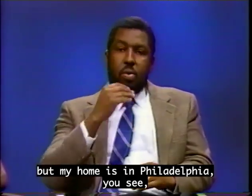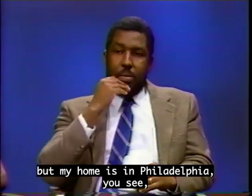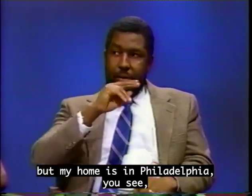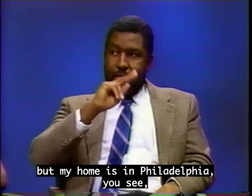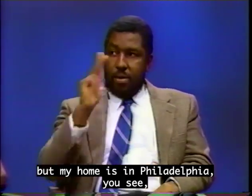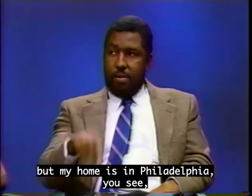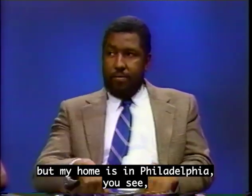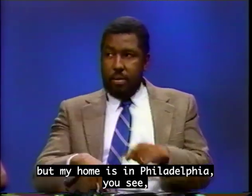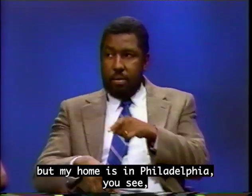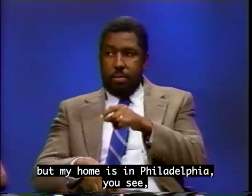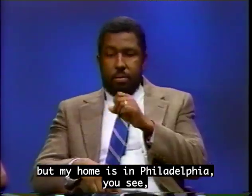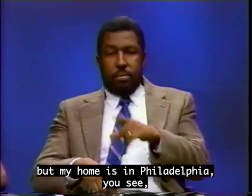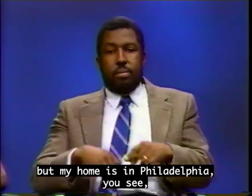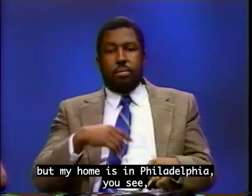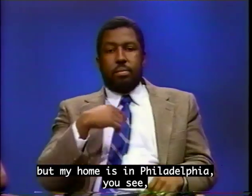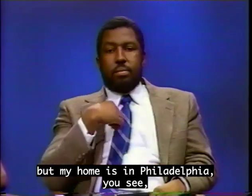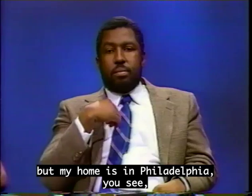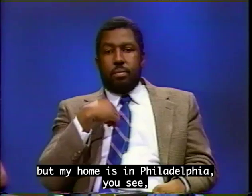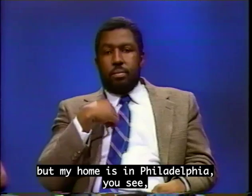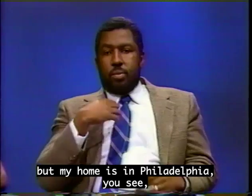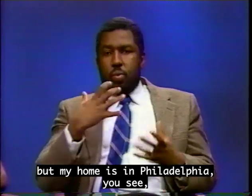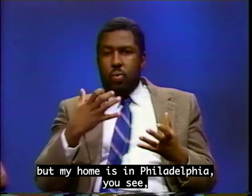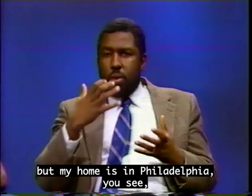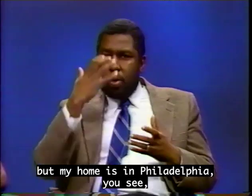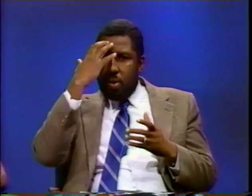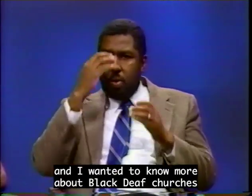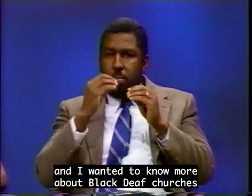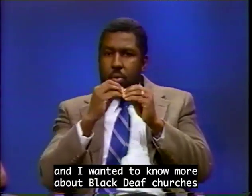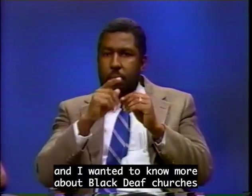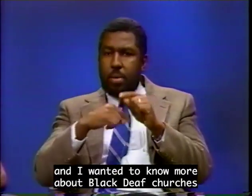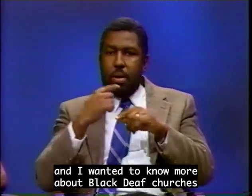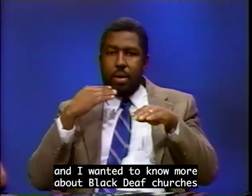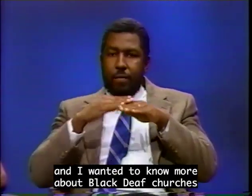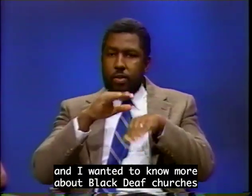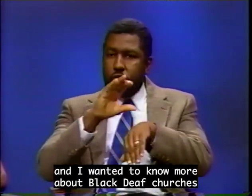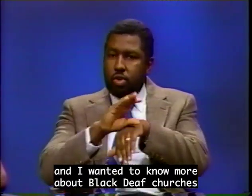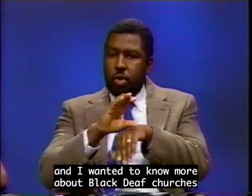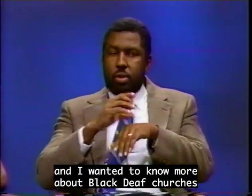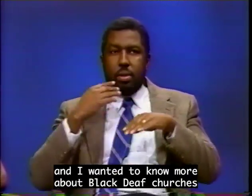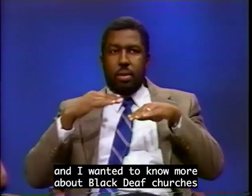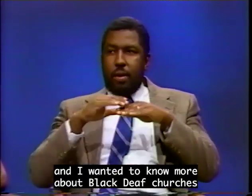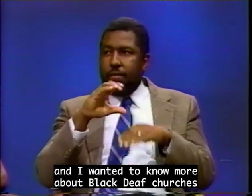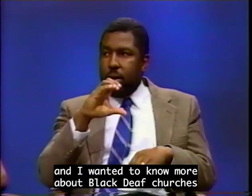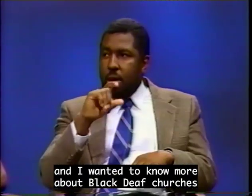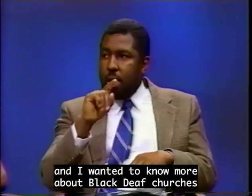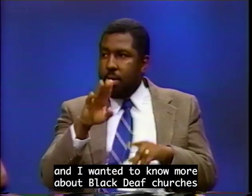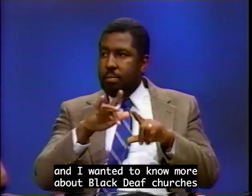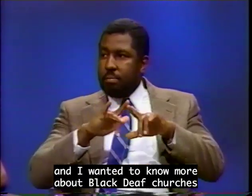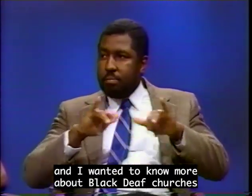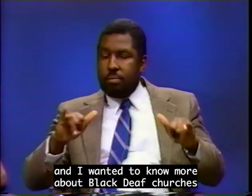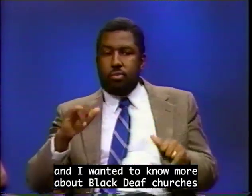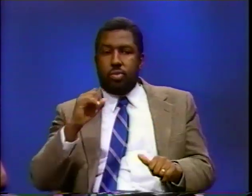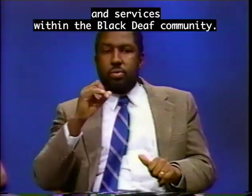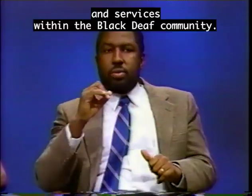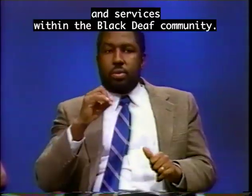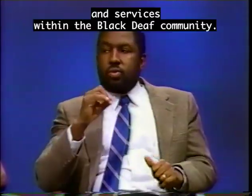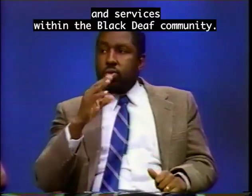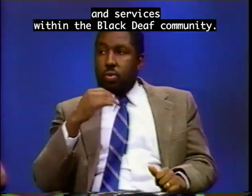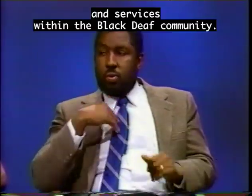but my home is in Philadelphia, you see. And I wanted to know more about black deaf churches and services within